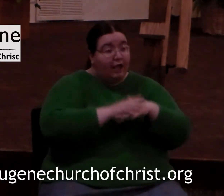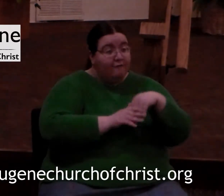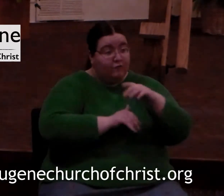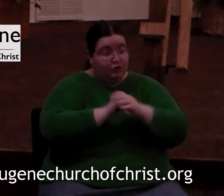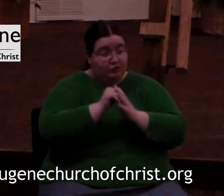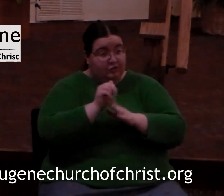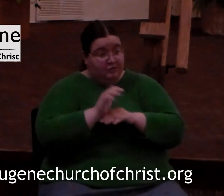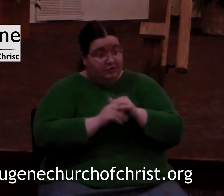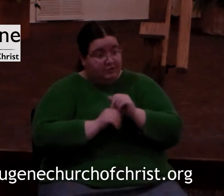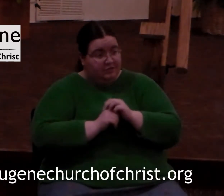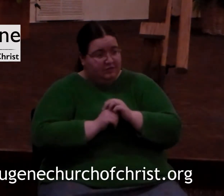will.